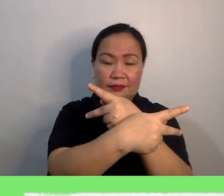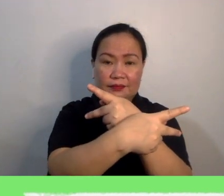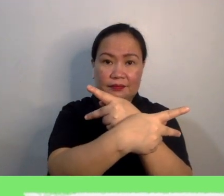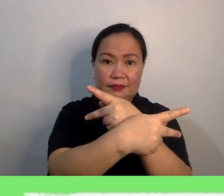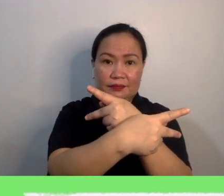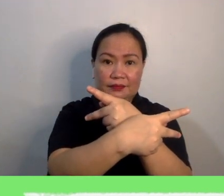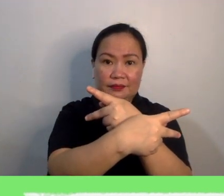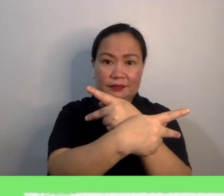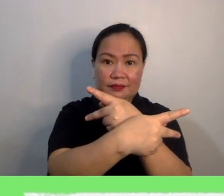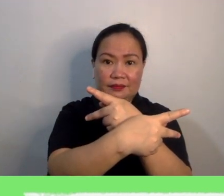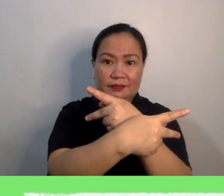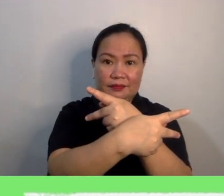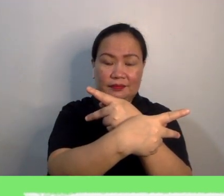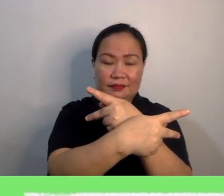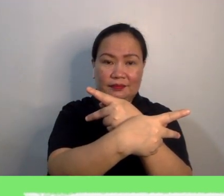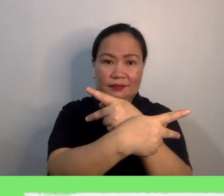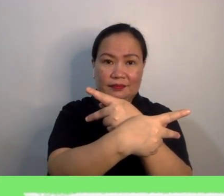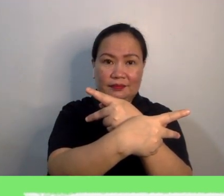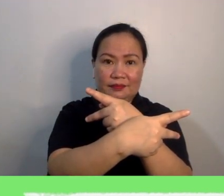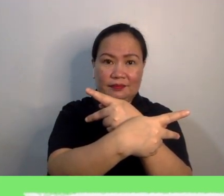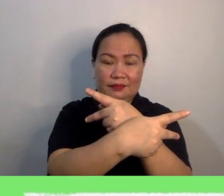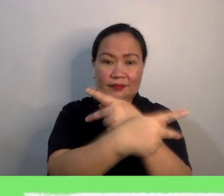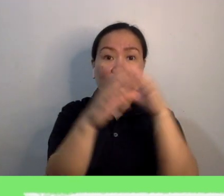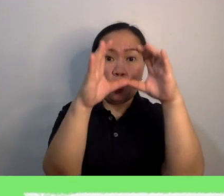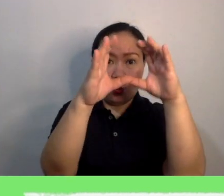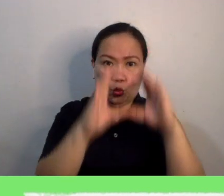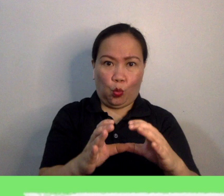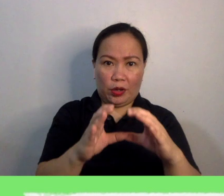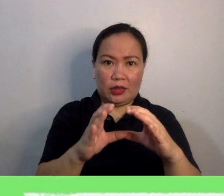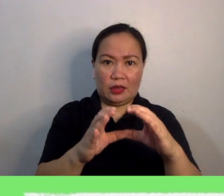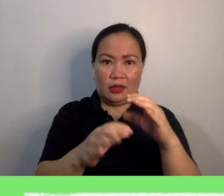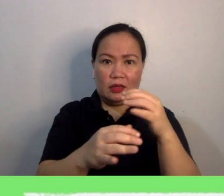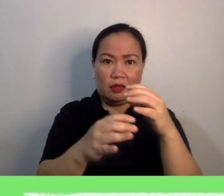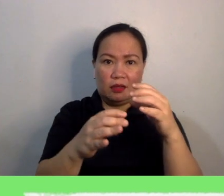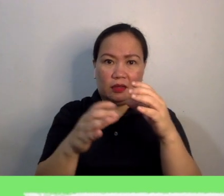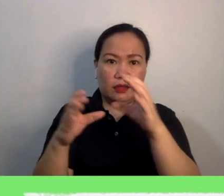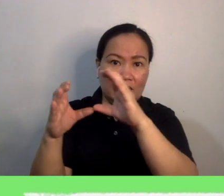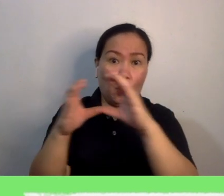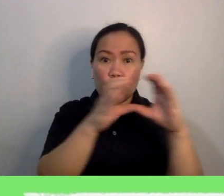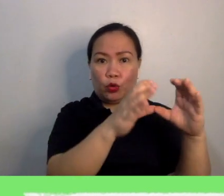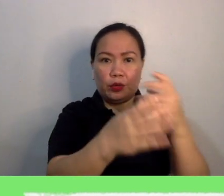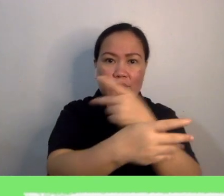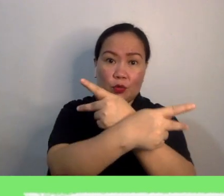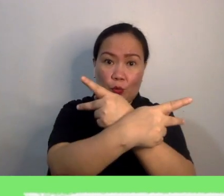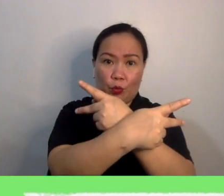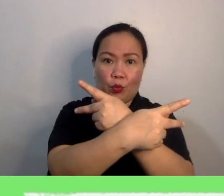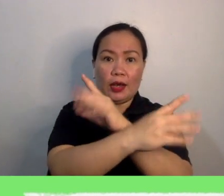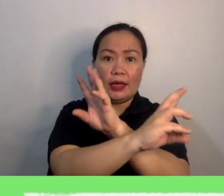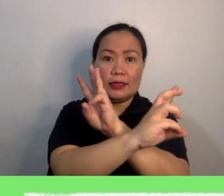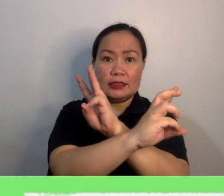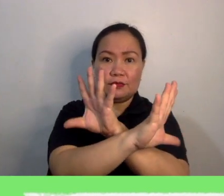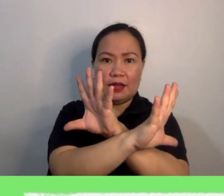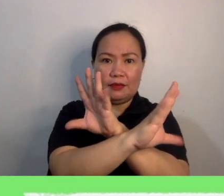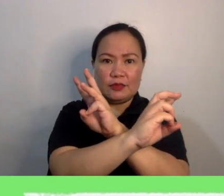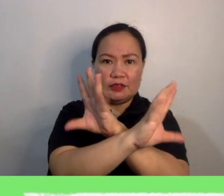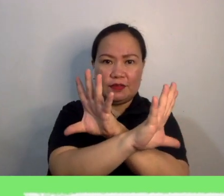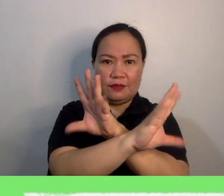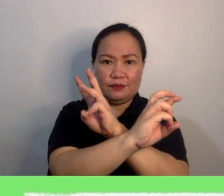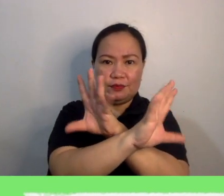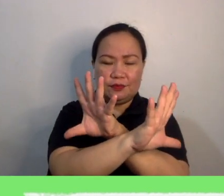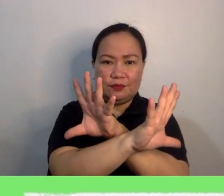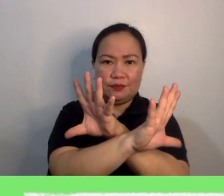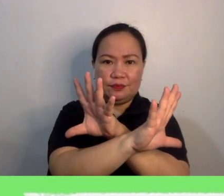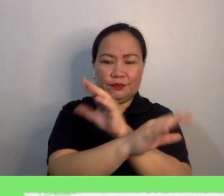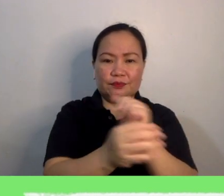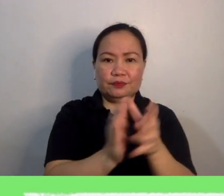ito? Pwede nyo po i-apply ito. Vertical angles are congruent. So, therefore, this is also 65. Okay?